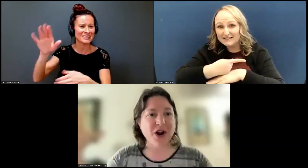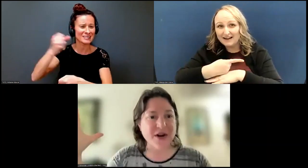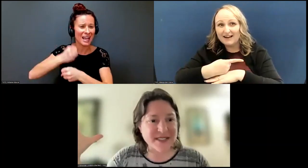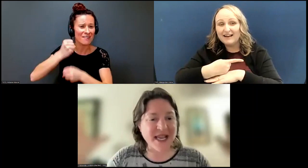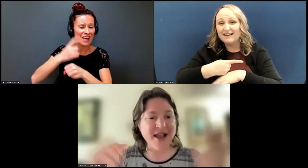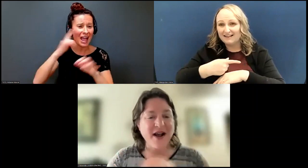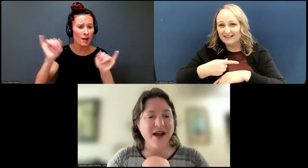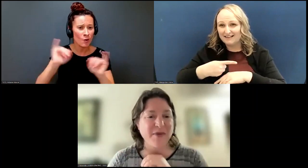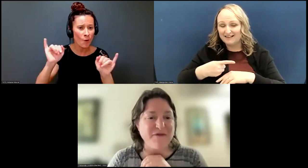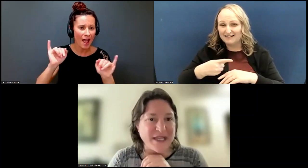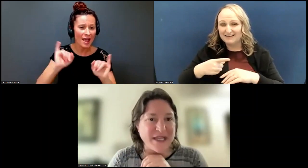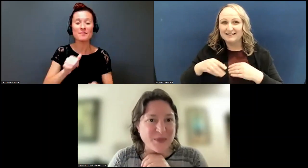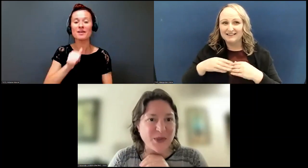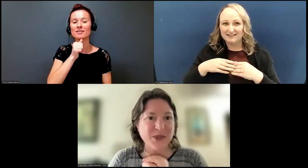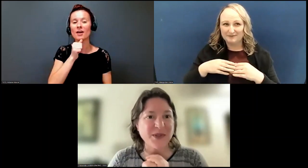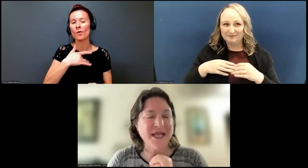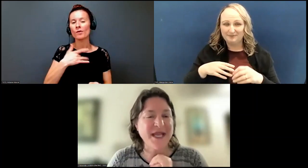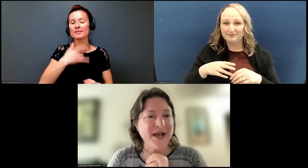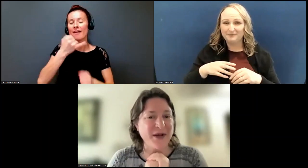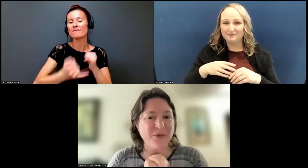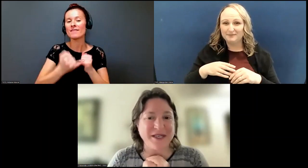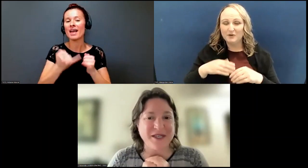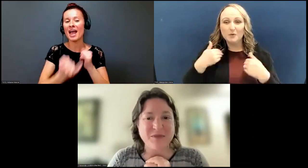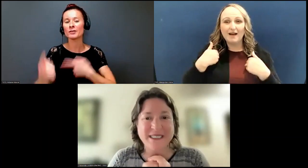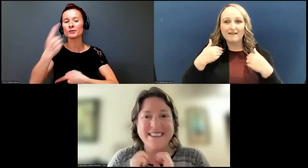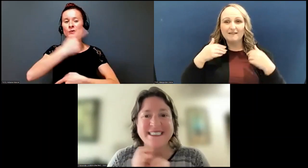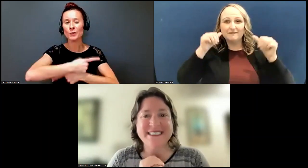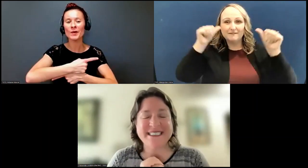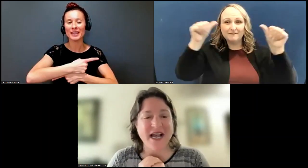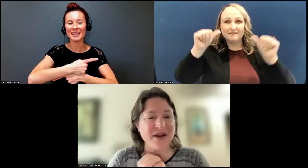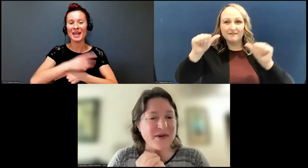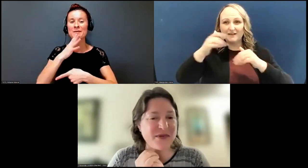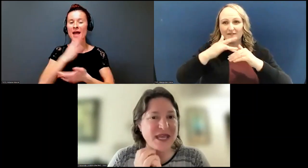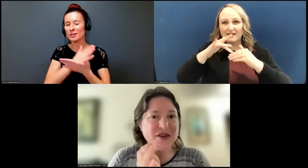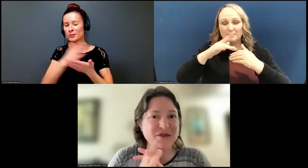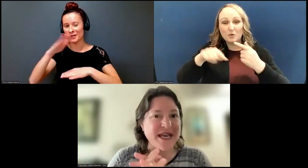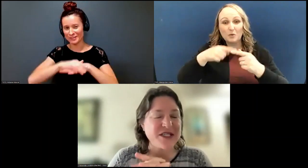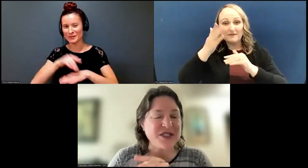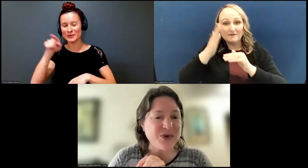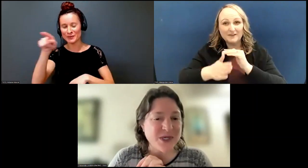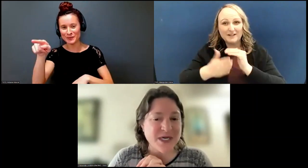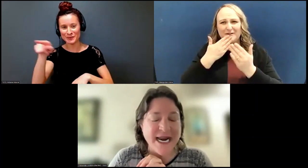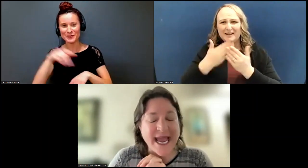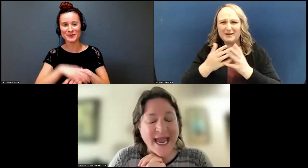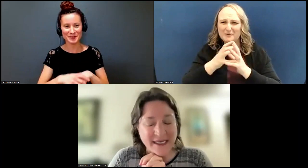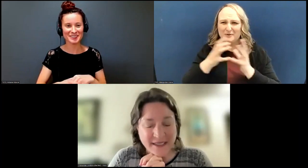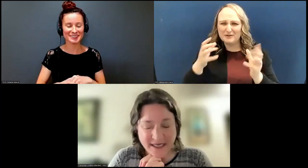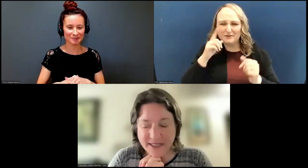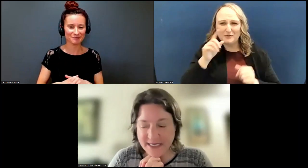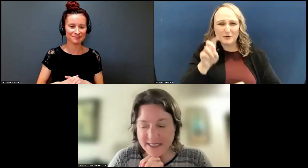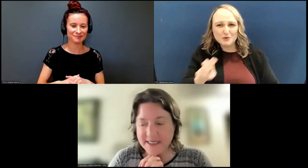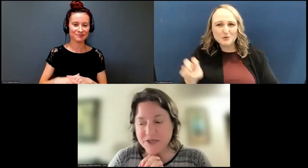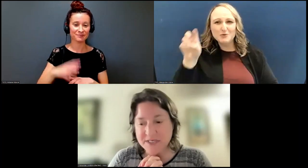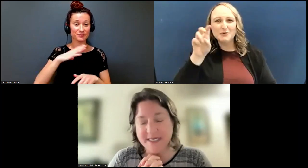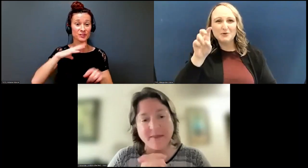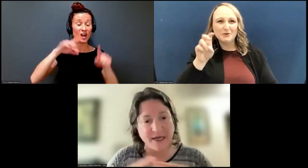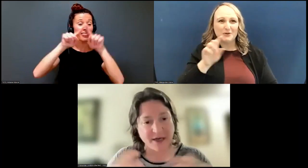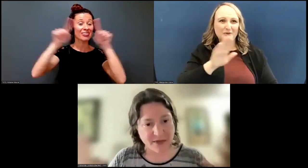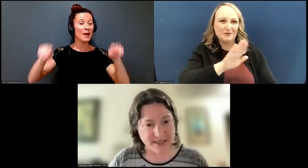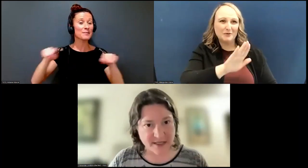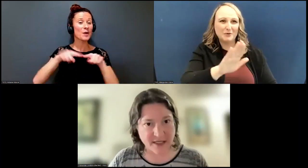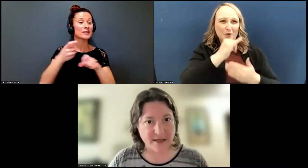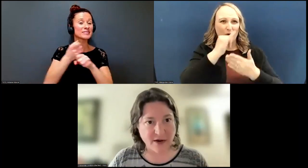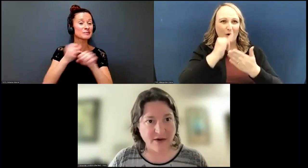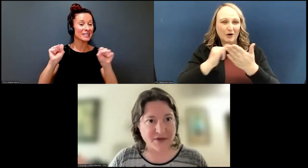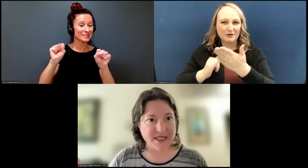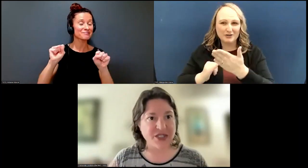their charts available when completed. Thank you for that tour. And it's interesting. I mean, I know